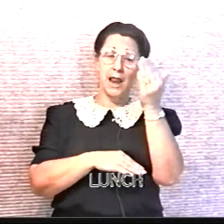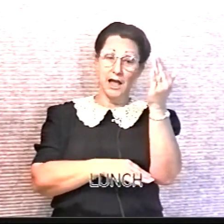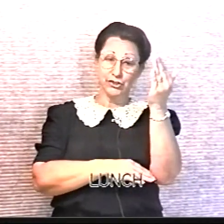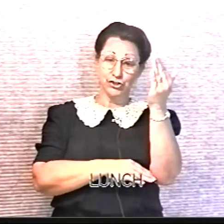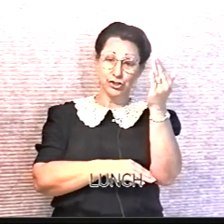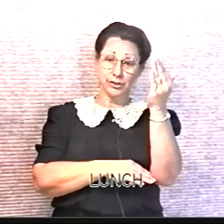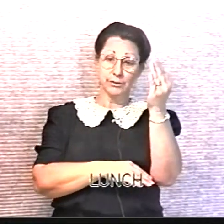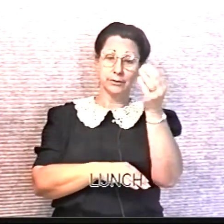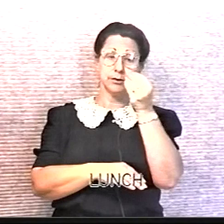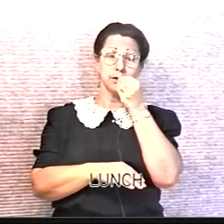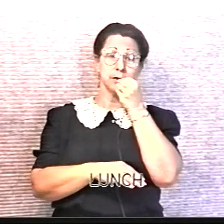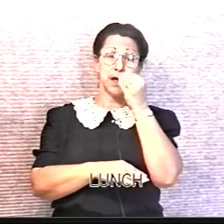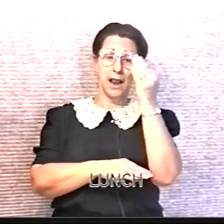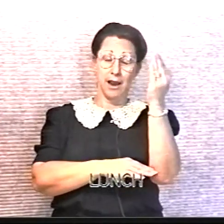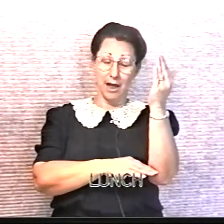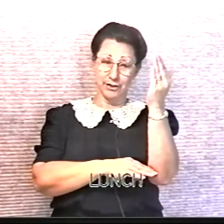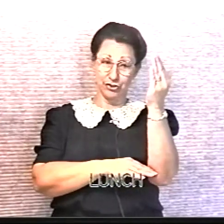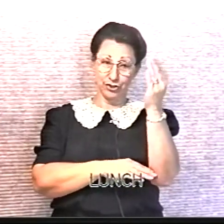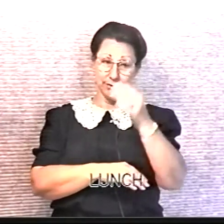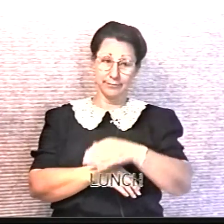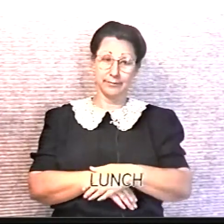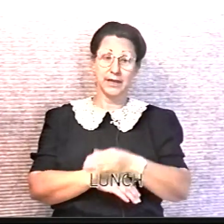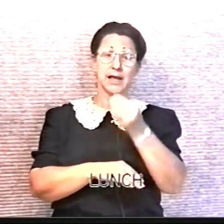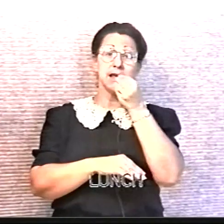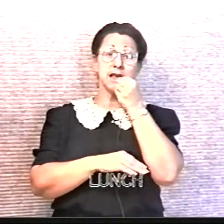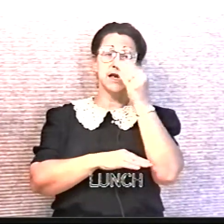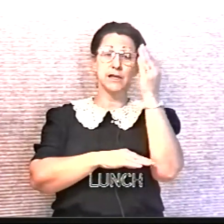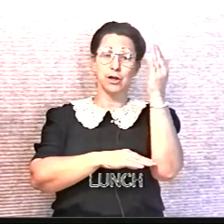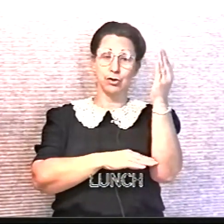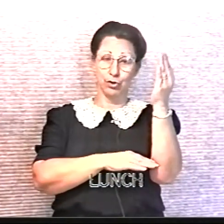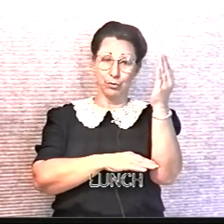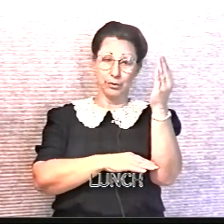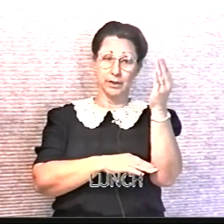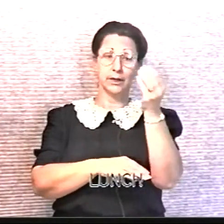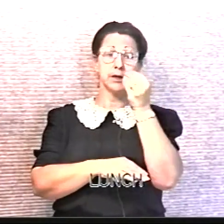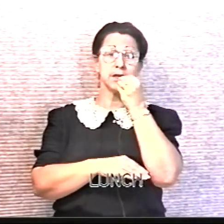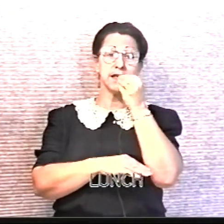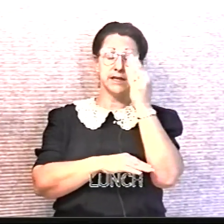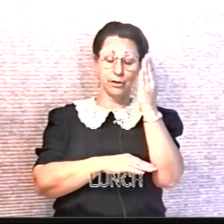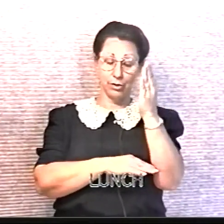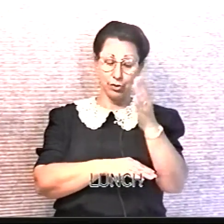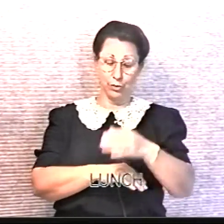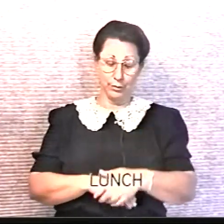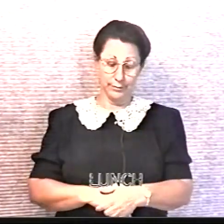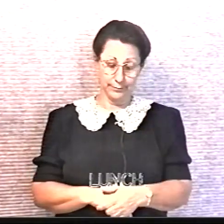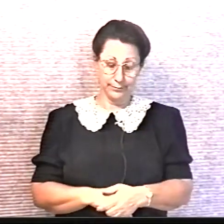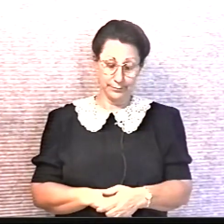lunch, lunch. Eat noon, eat noon.